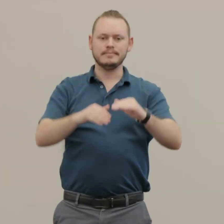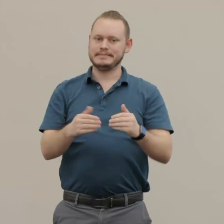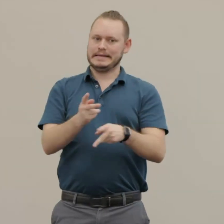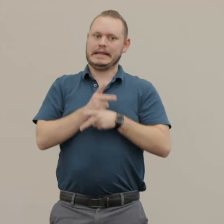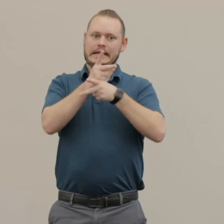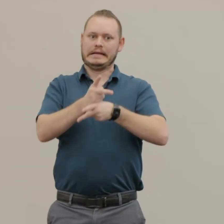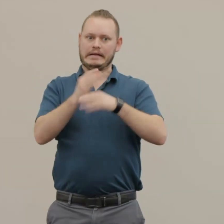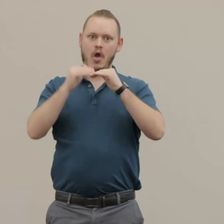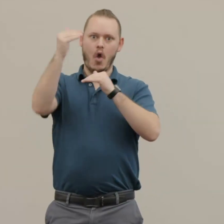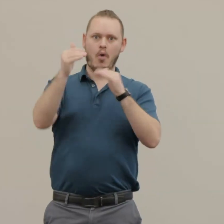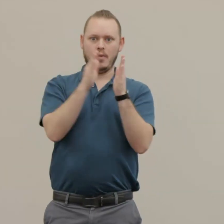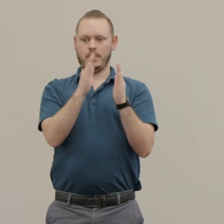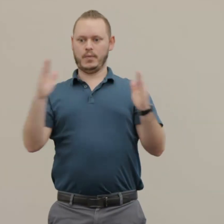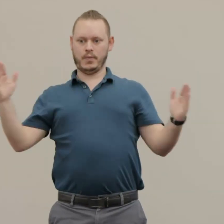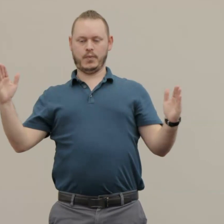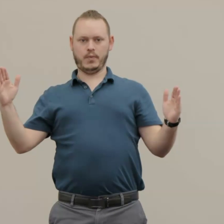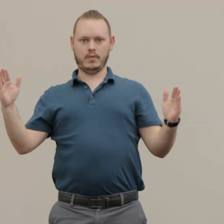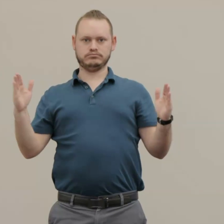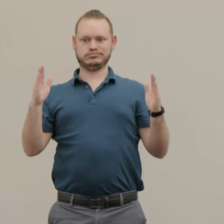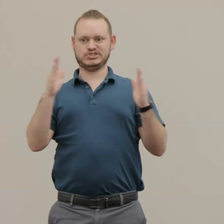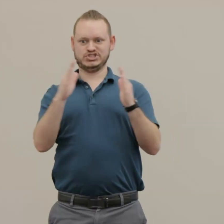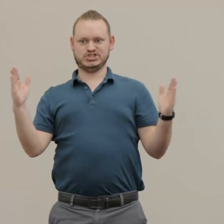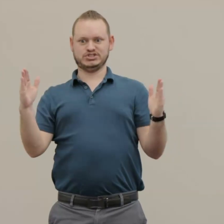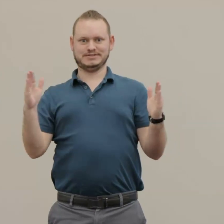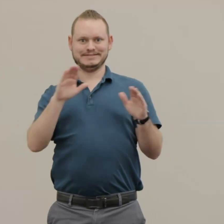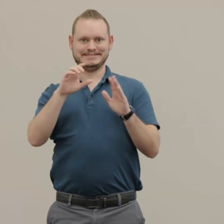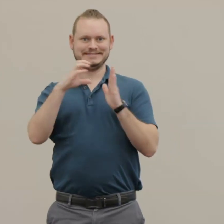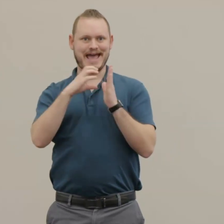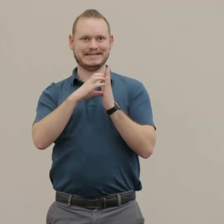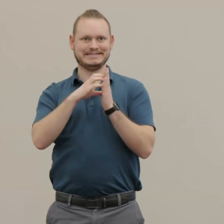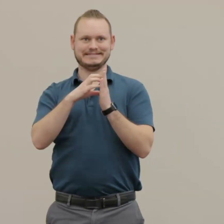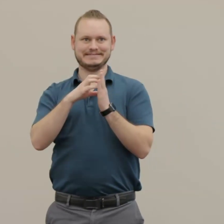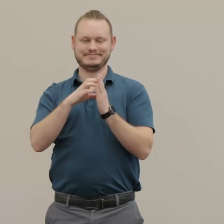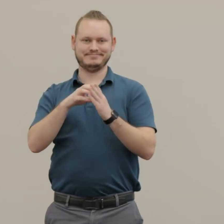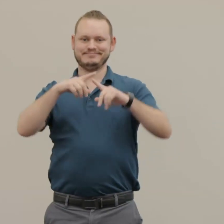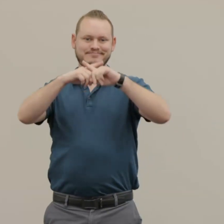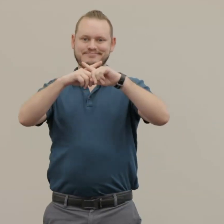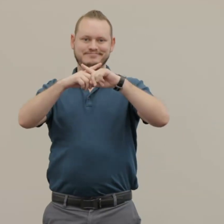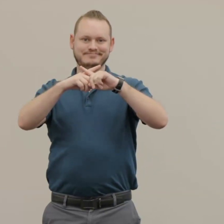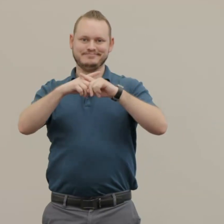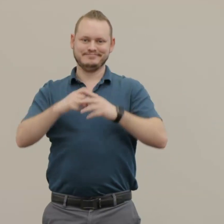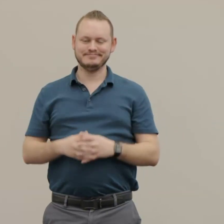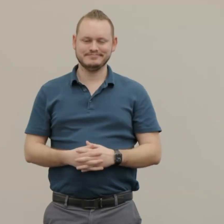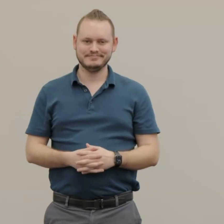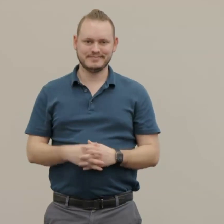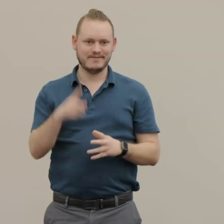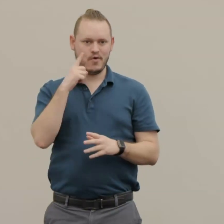wide text if you're looking for easier readability for a person that can see.